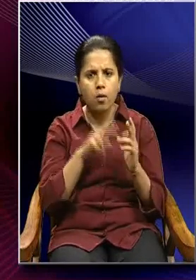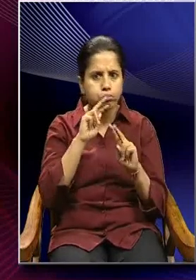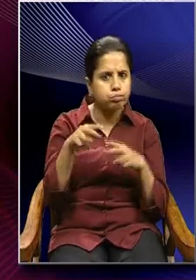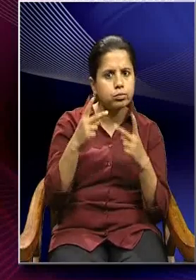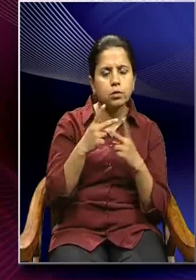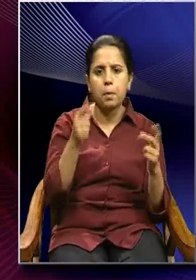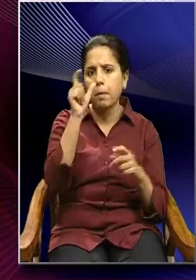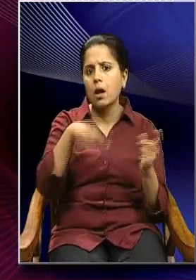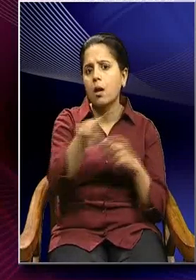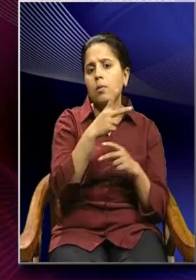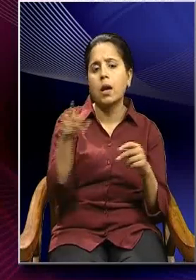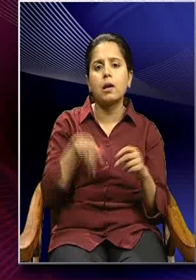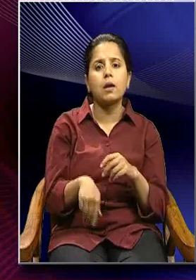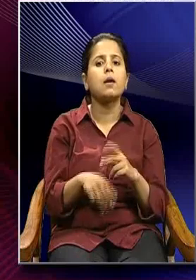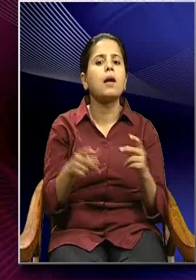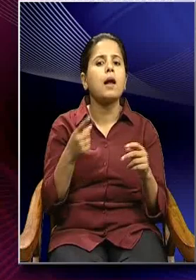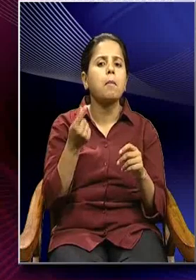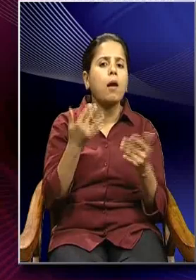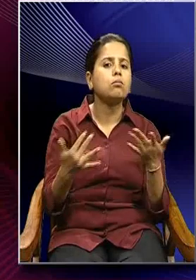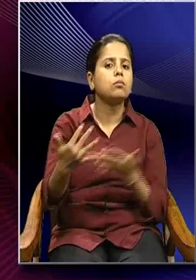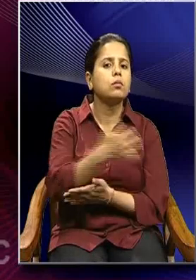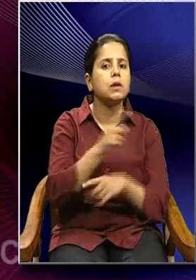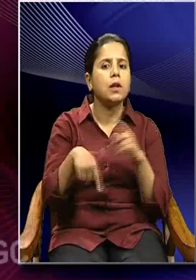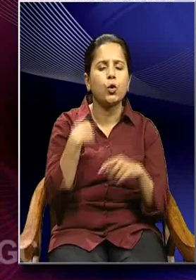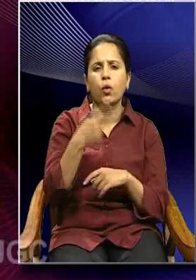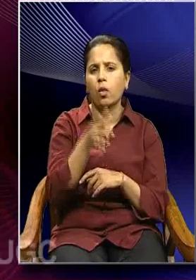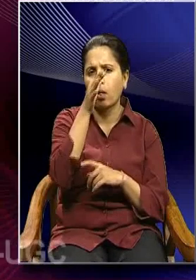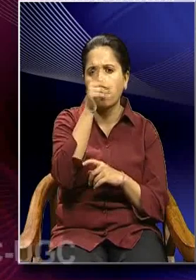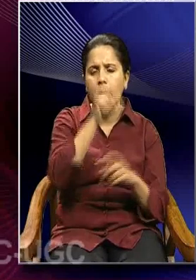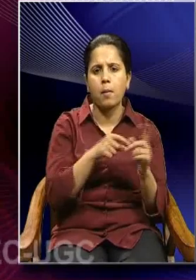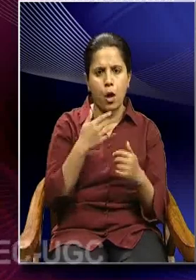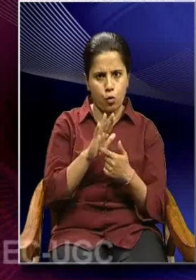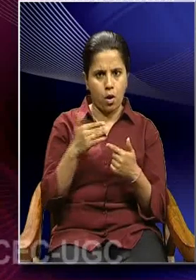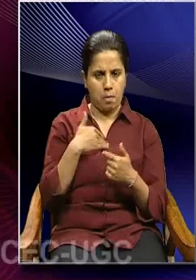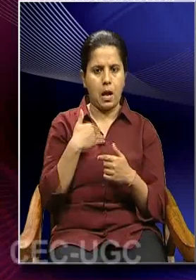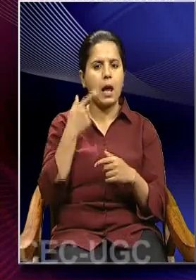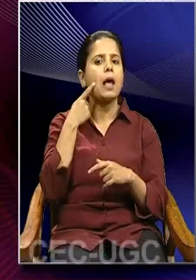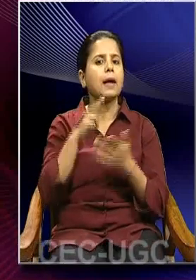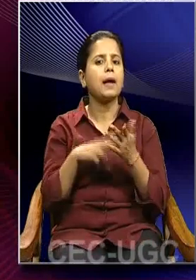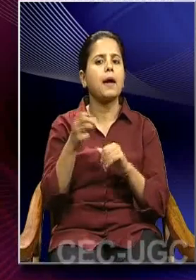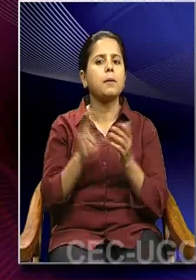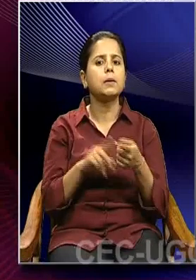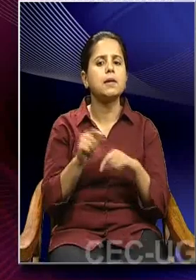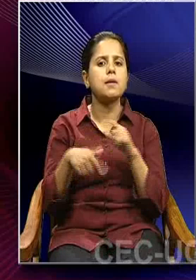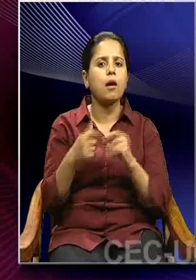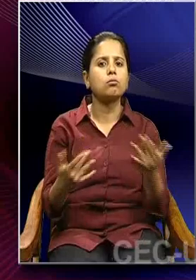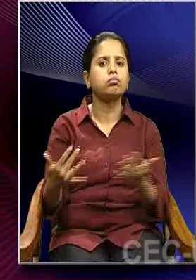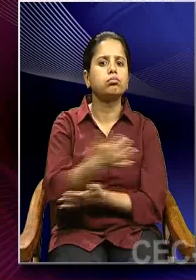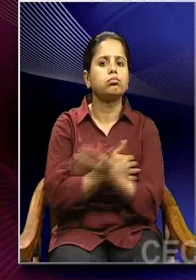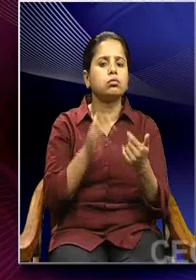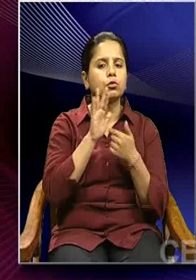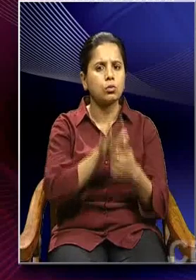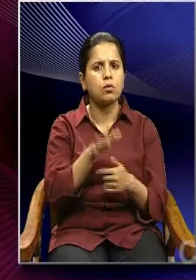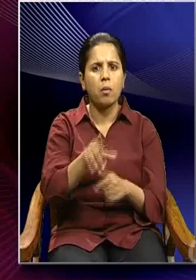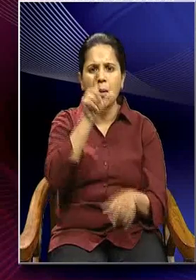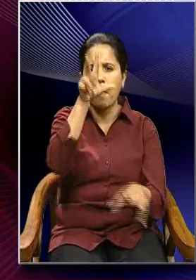how people from the income tax department, those who were the fake people, they were posing to be the people from the income tax department, they were conducting